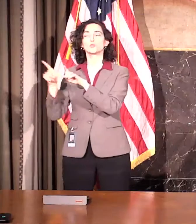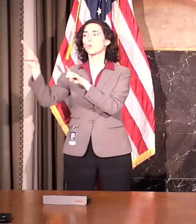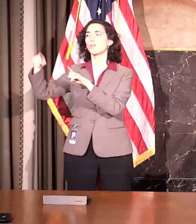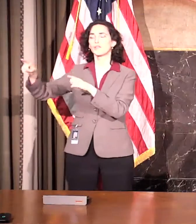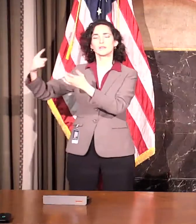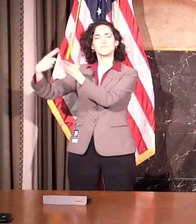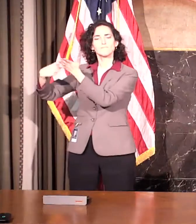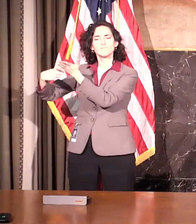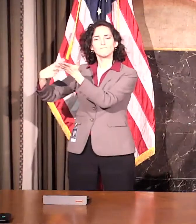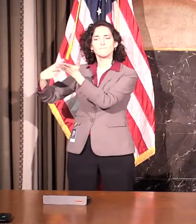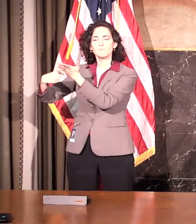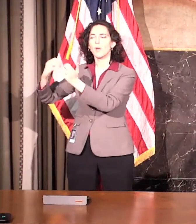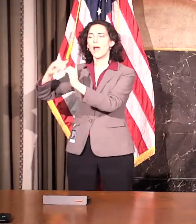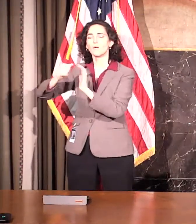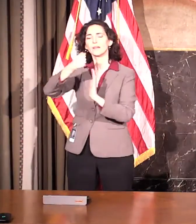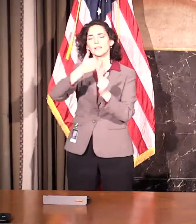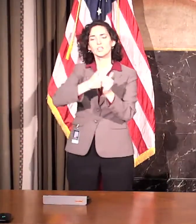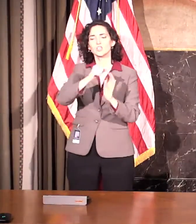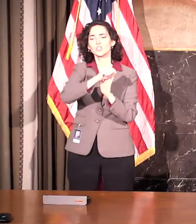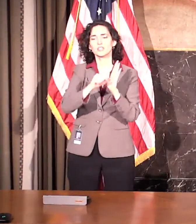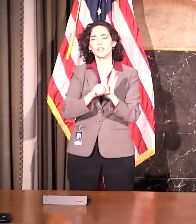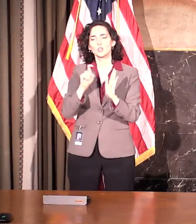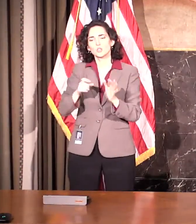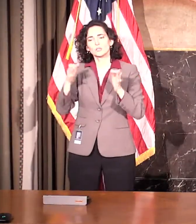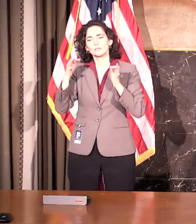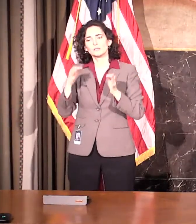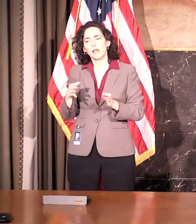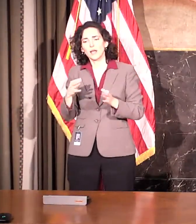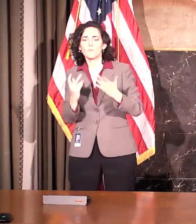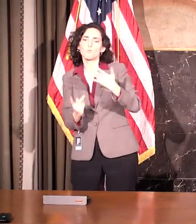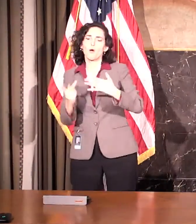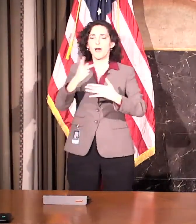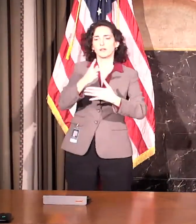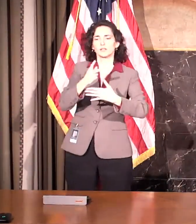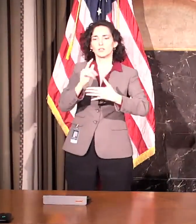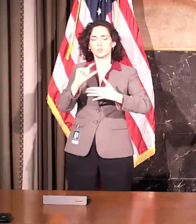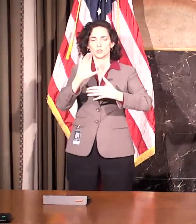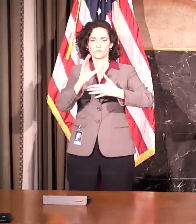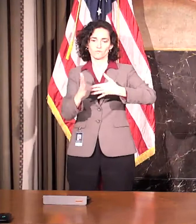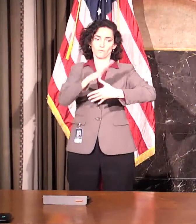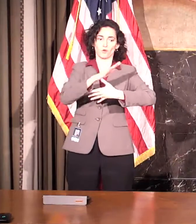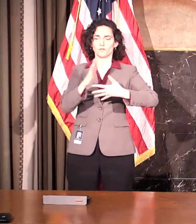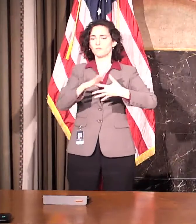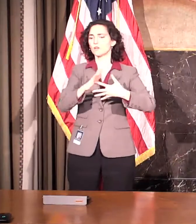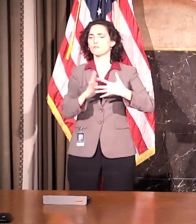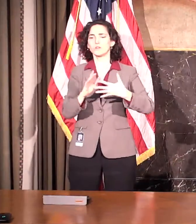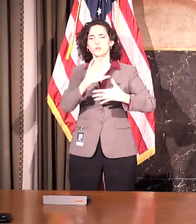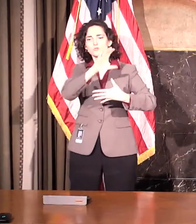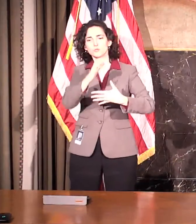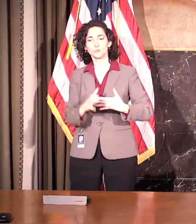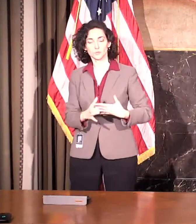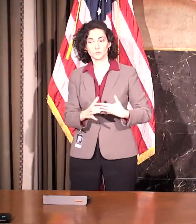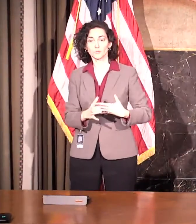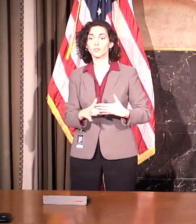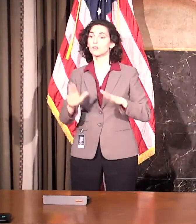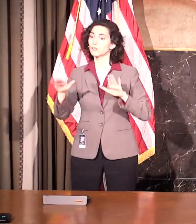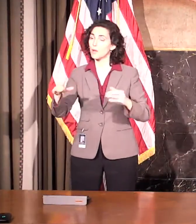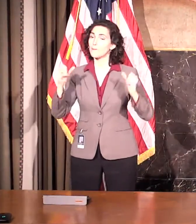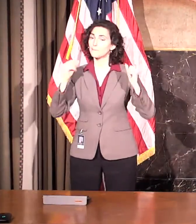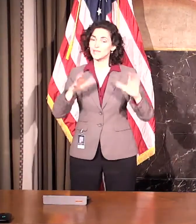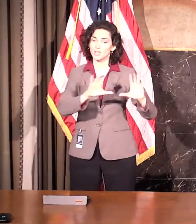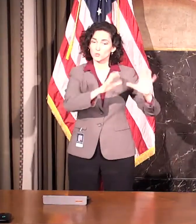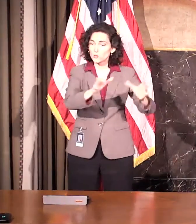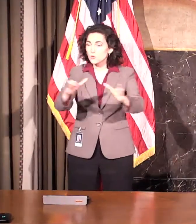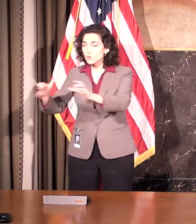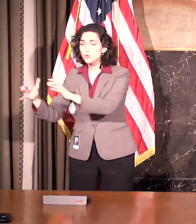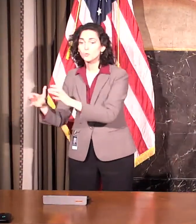groups. And we are obviously receiving requests from all sorts of groups of